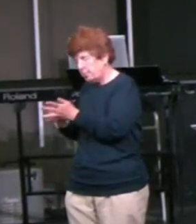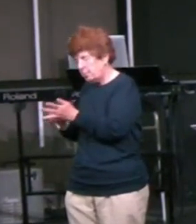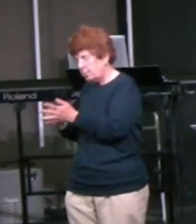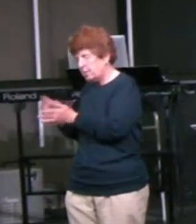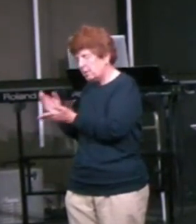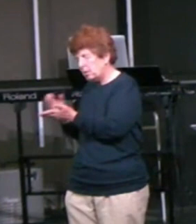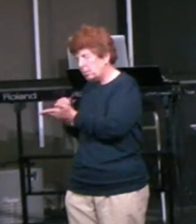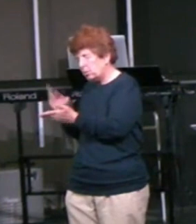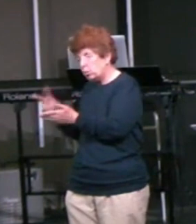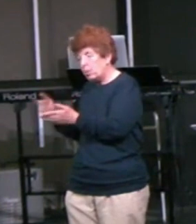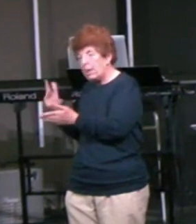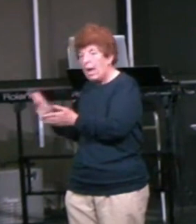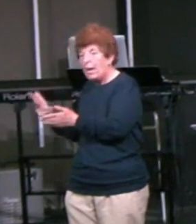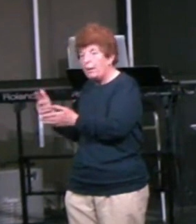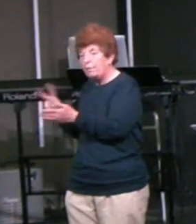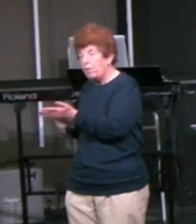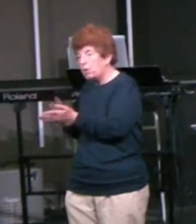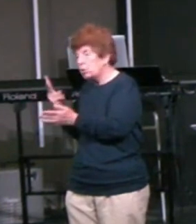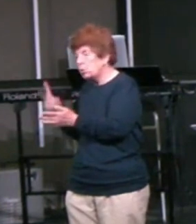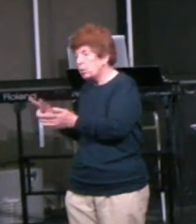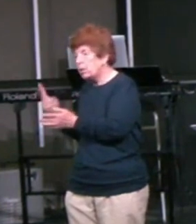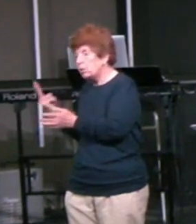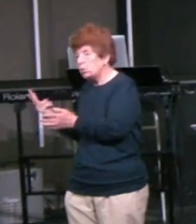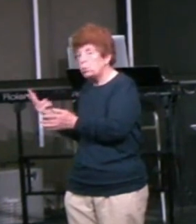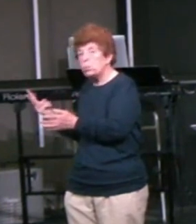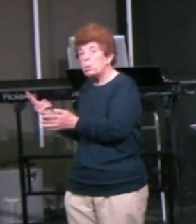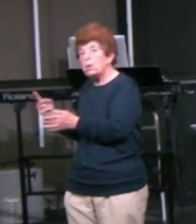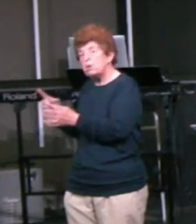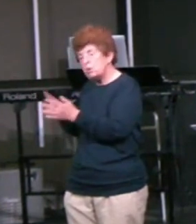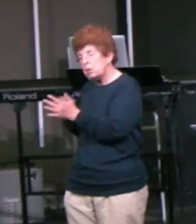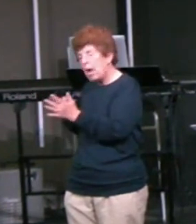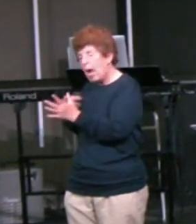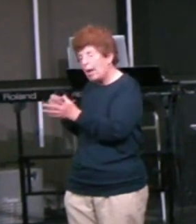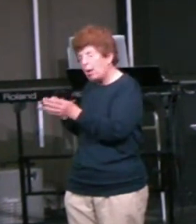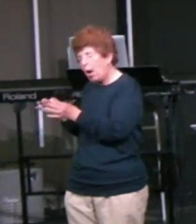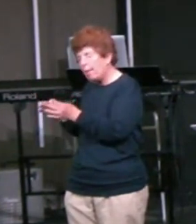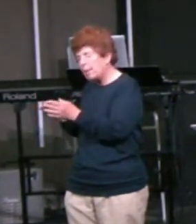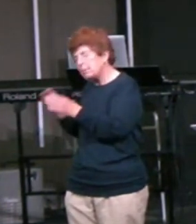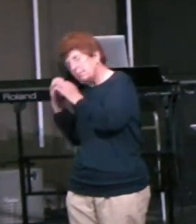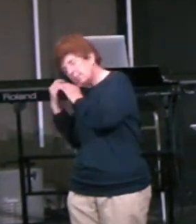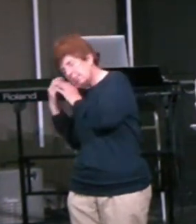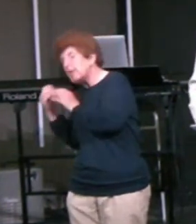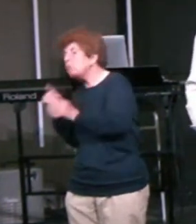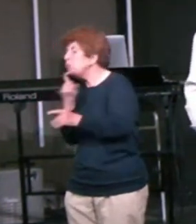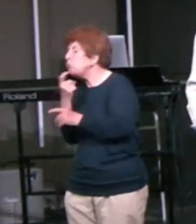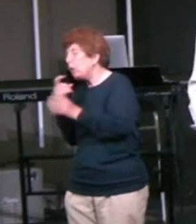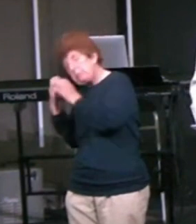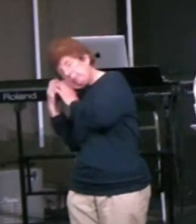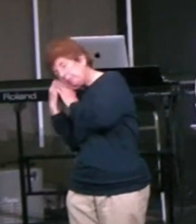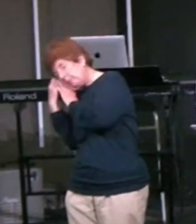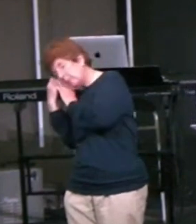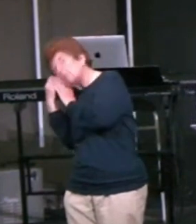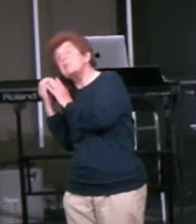28, verse 22, we see that Jacob's got his head on a rock as a pillow, and he's sleeping, and he has